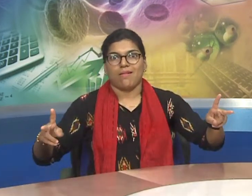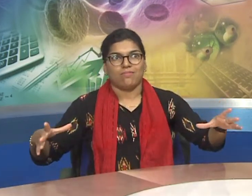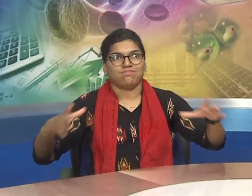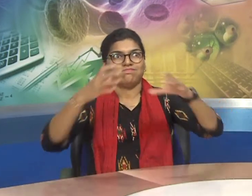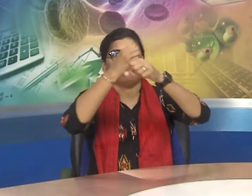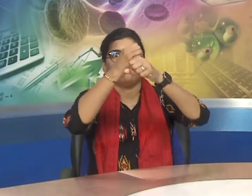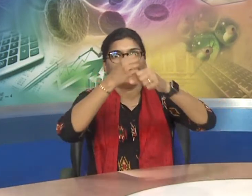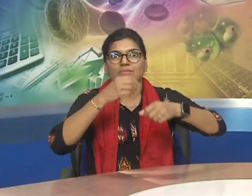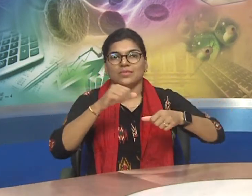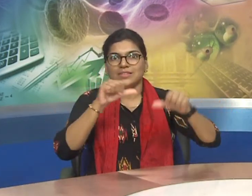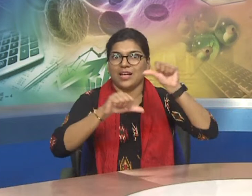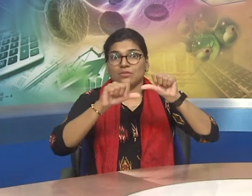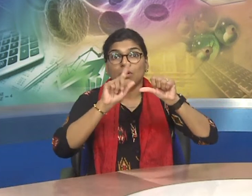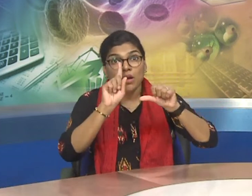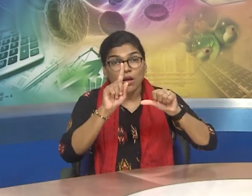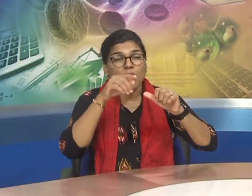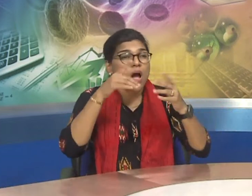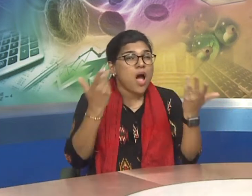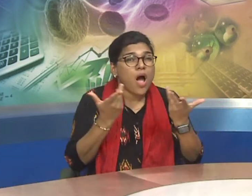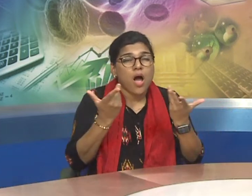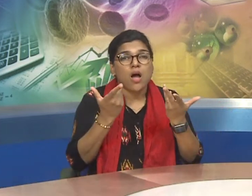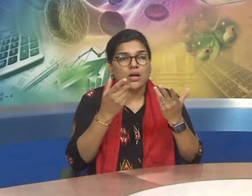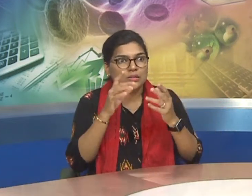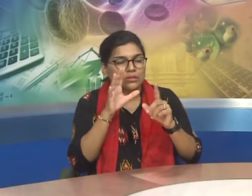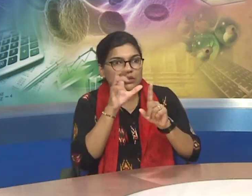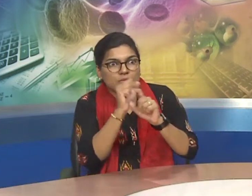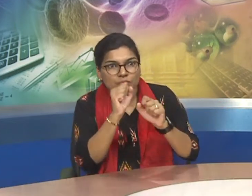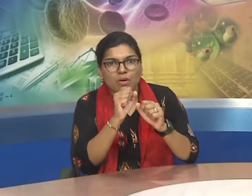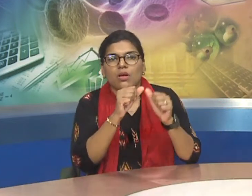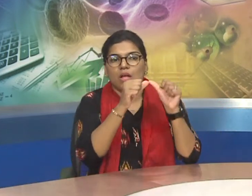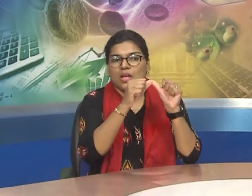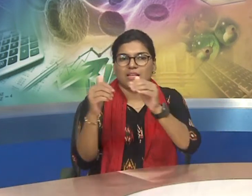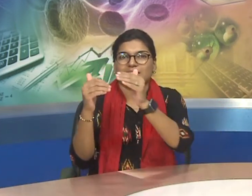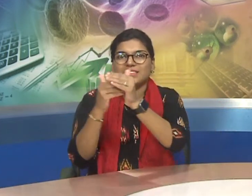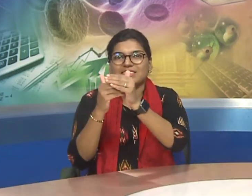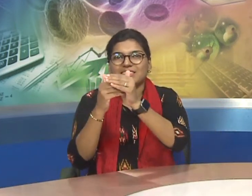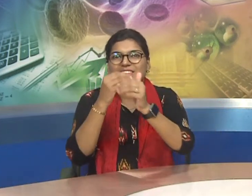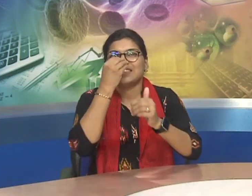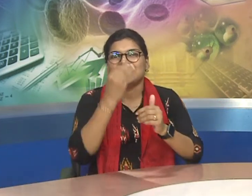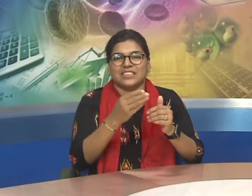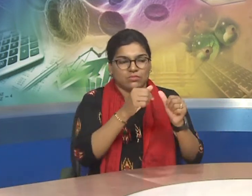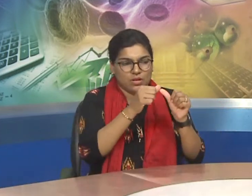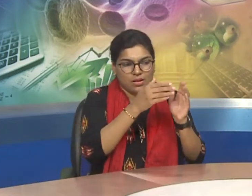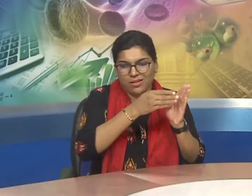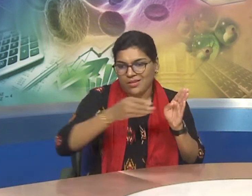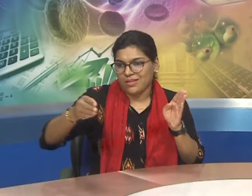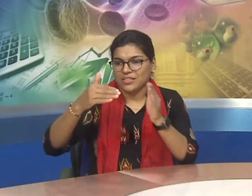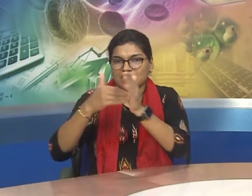one record on each page. The pages are then bound into a book.